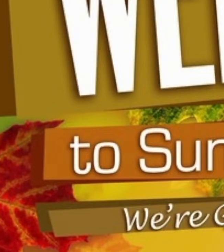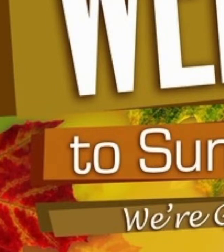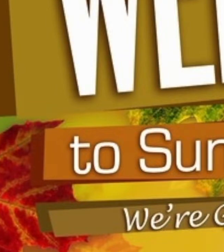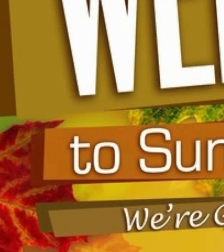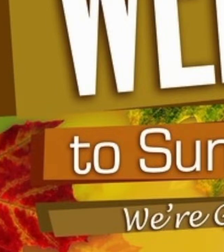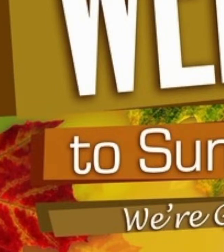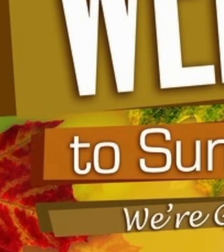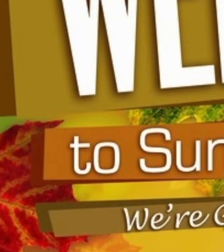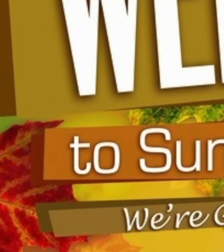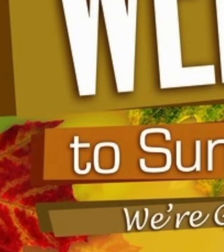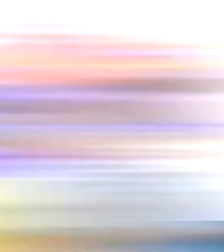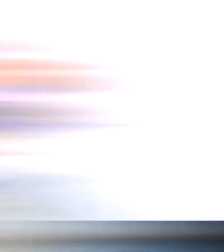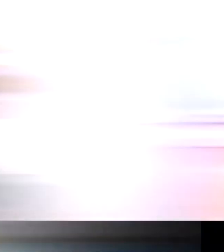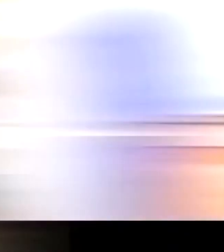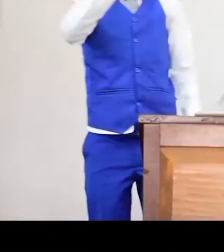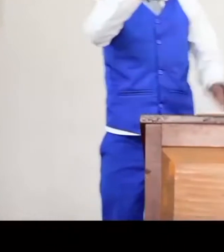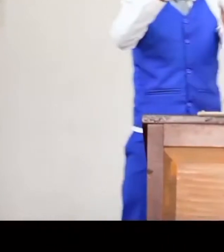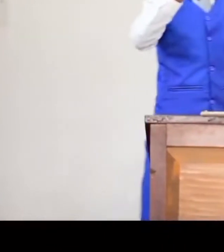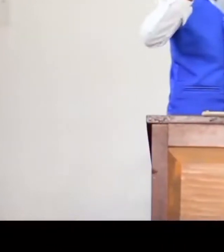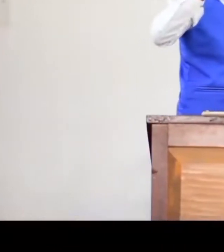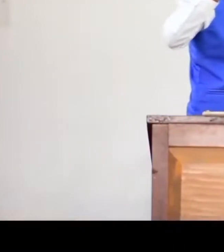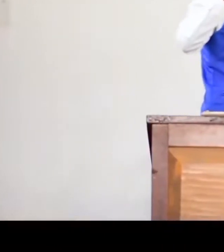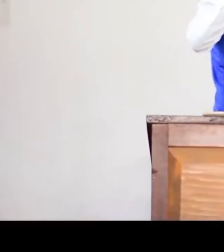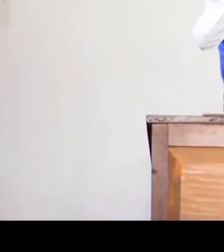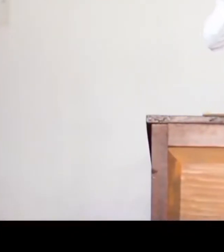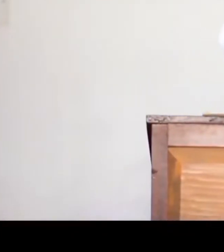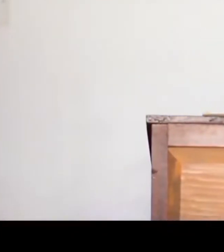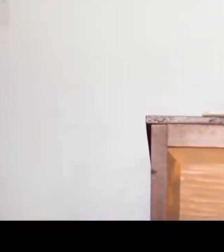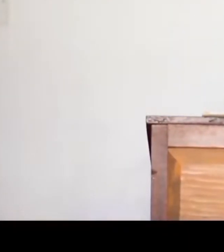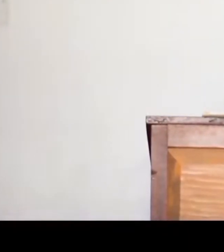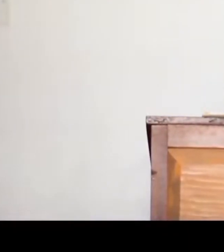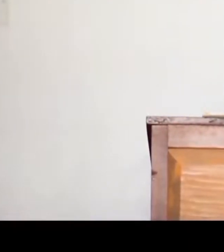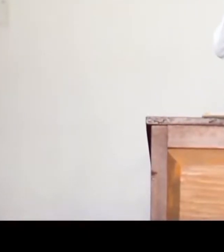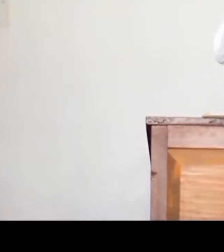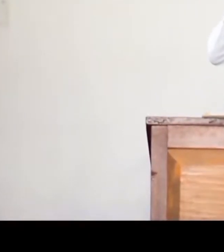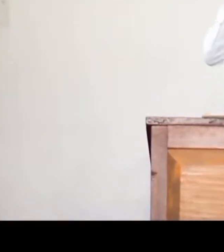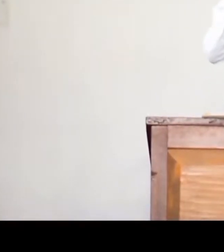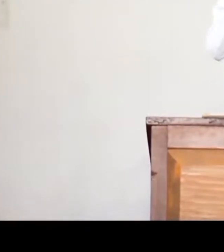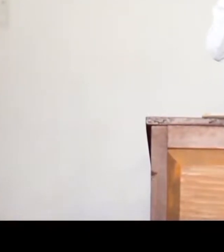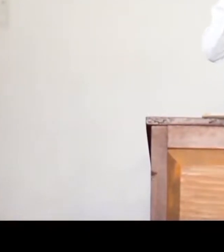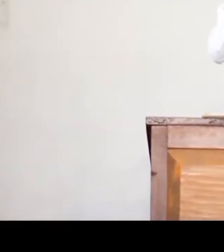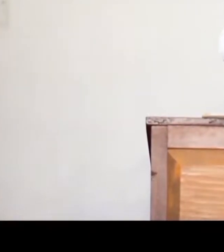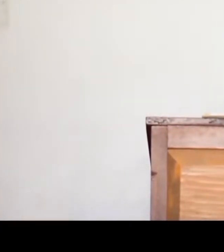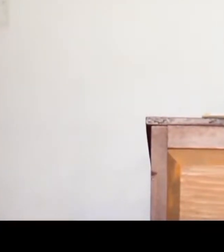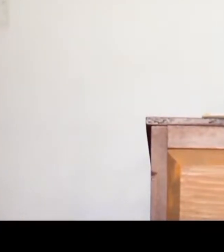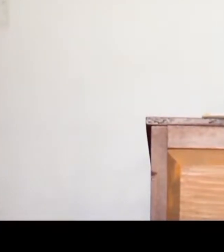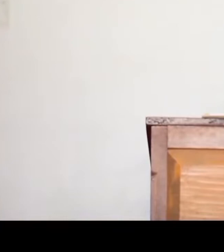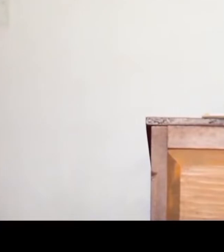wonderful. God's love is so wonderful. Oh, wonderful